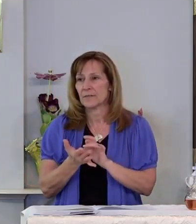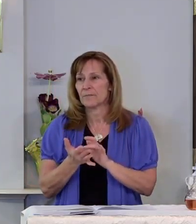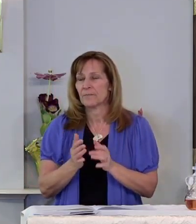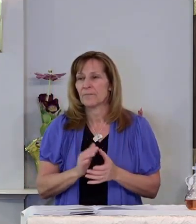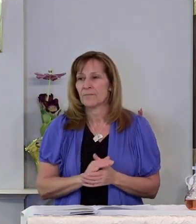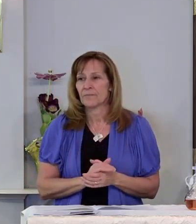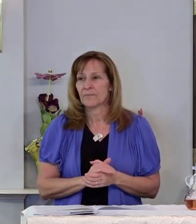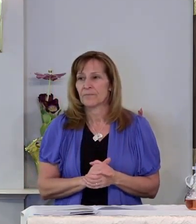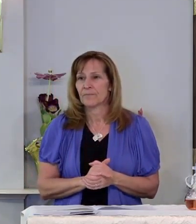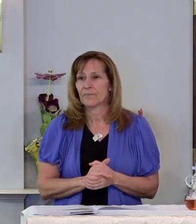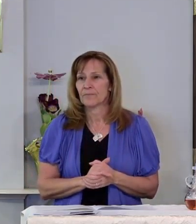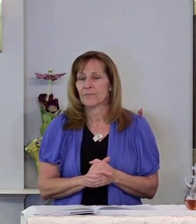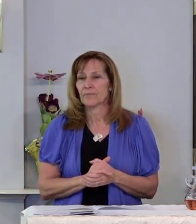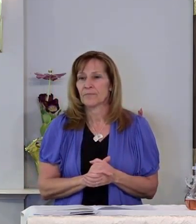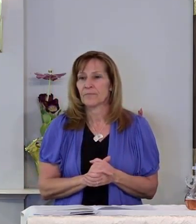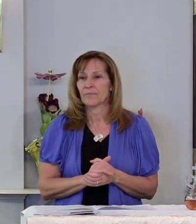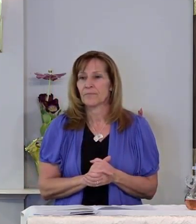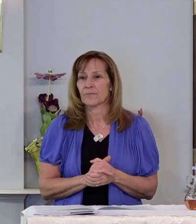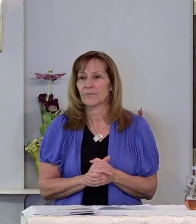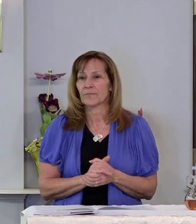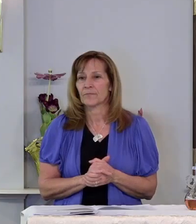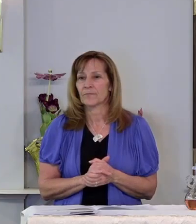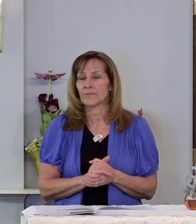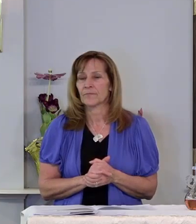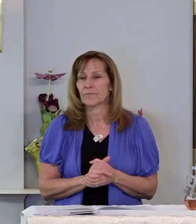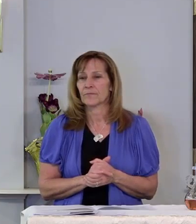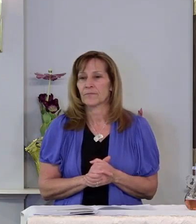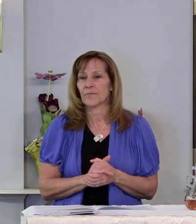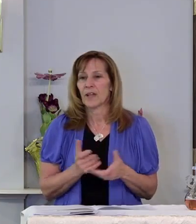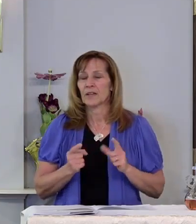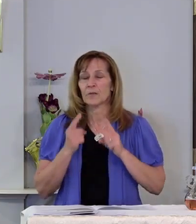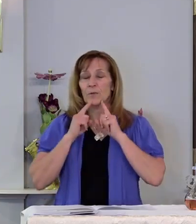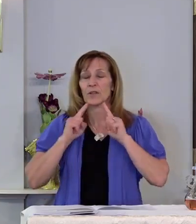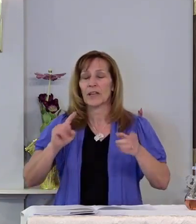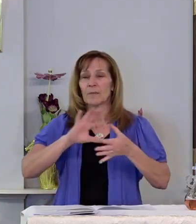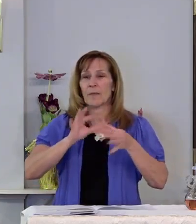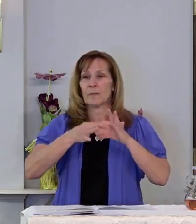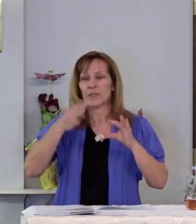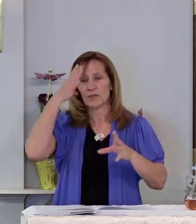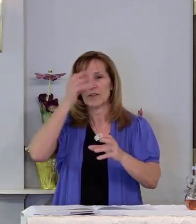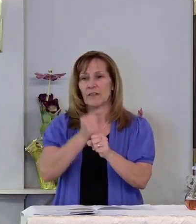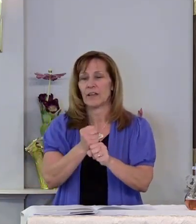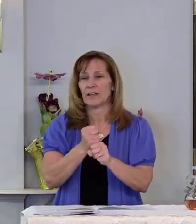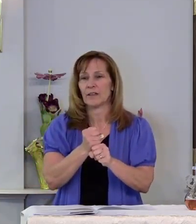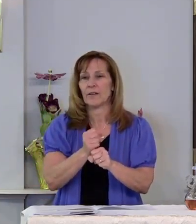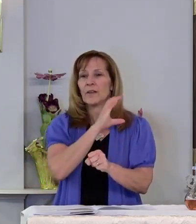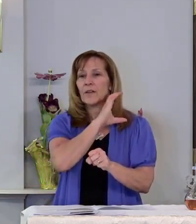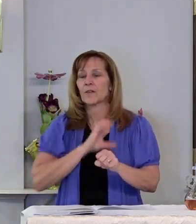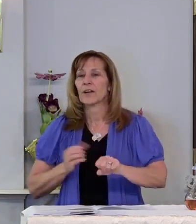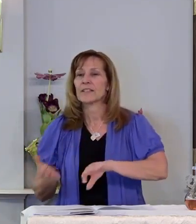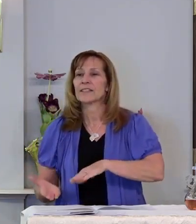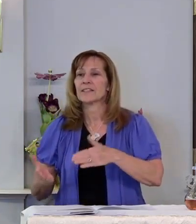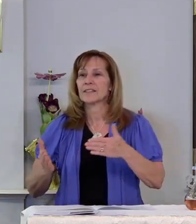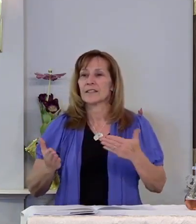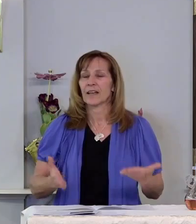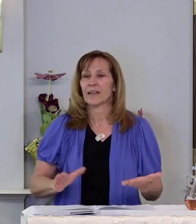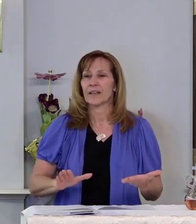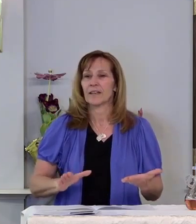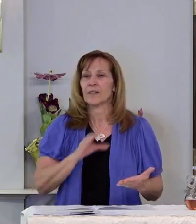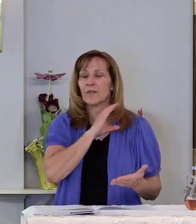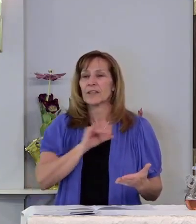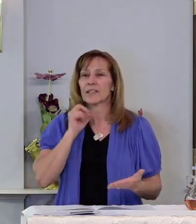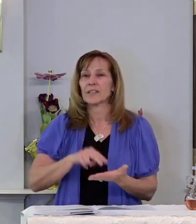Again, after supper, he took the cup, gave thanks, and gave it for all to drink, saying, "This cup is the new covenant in my